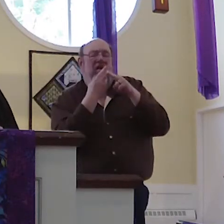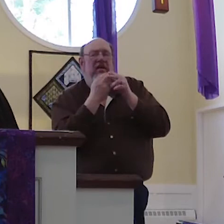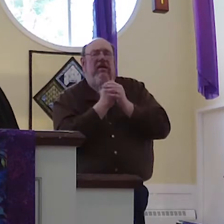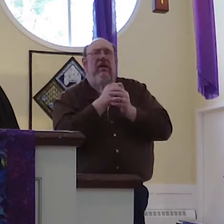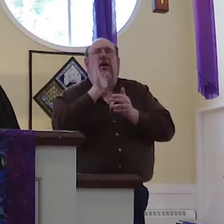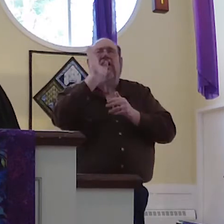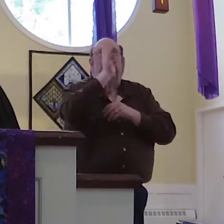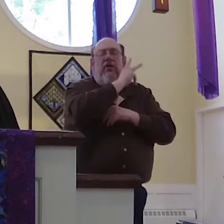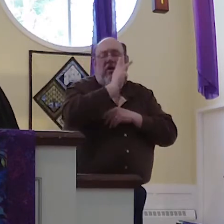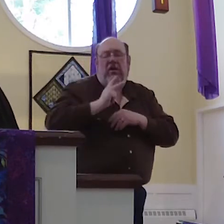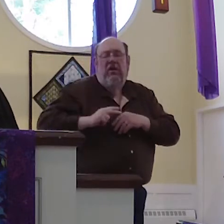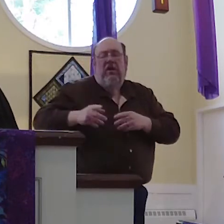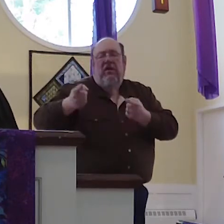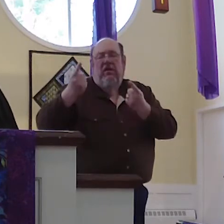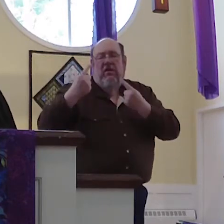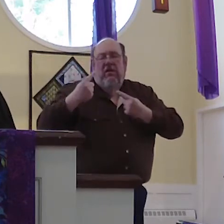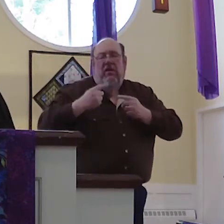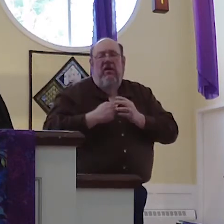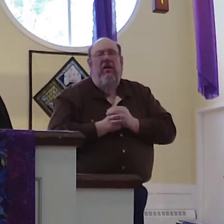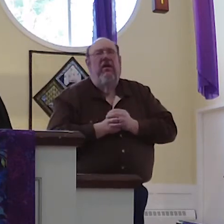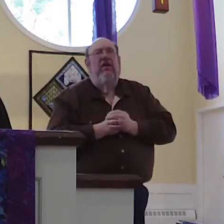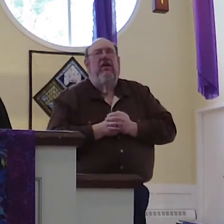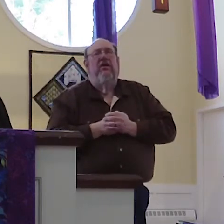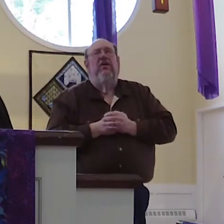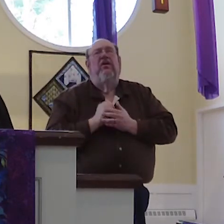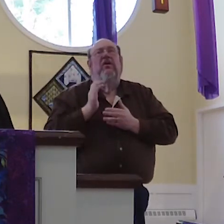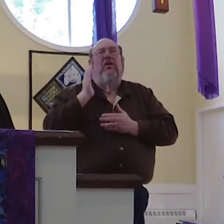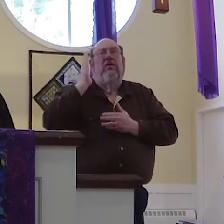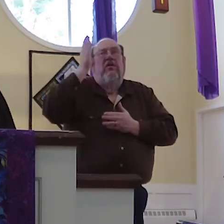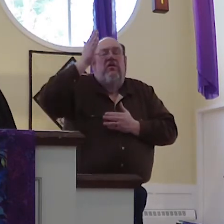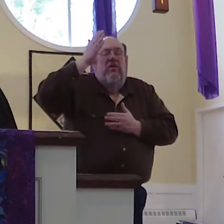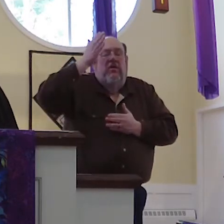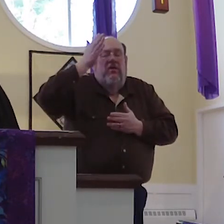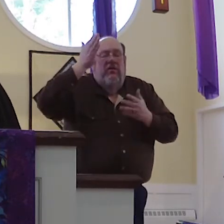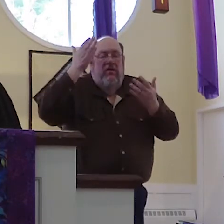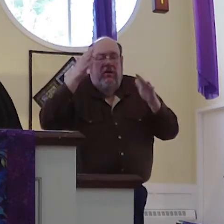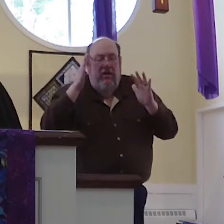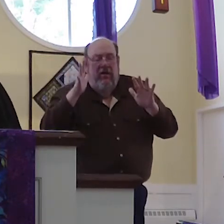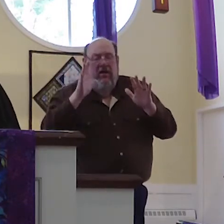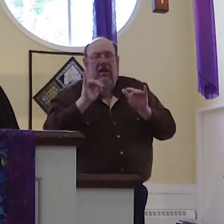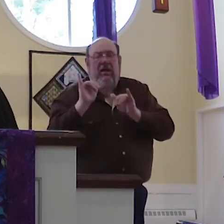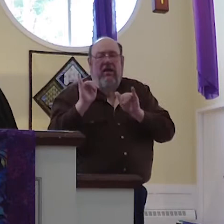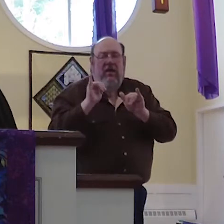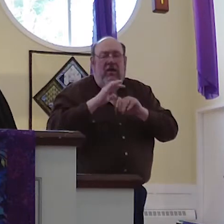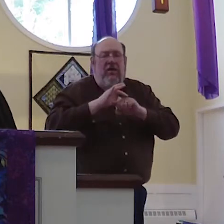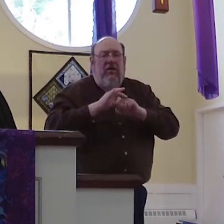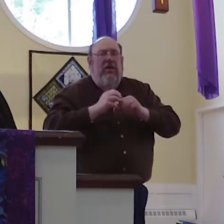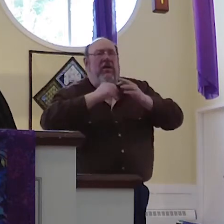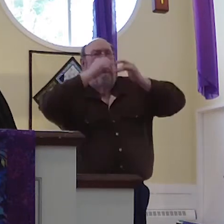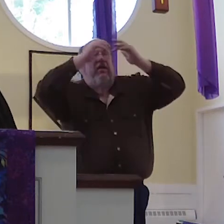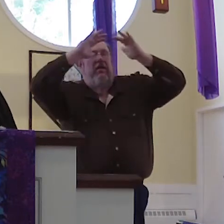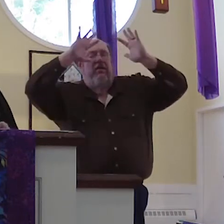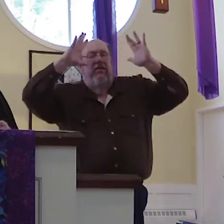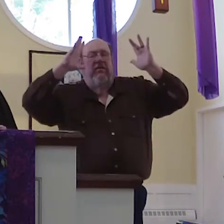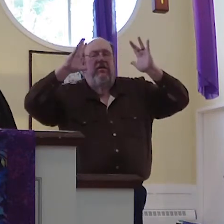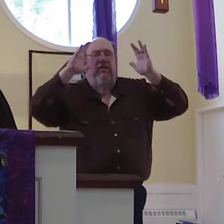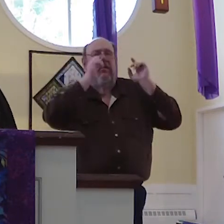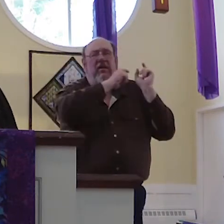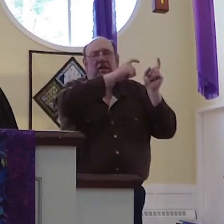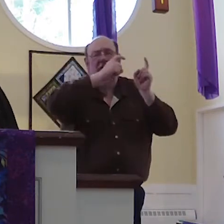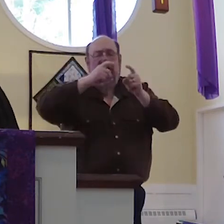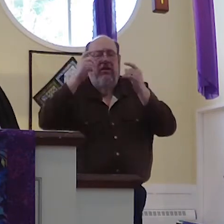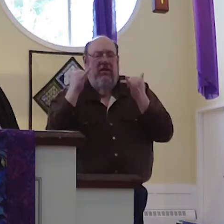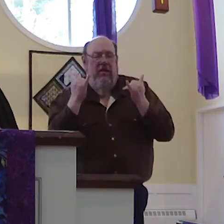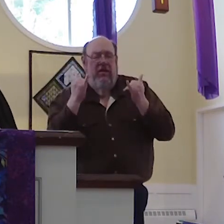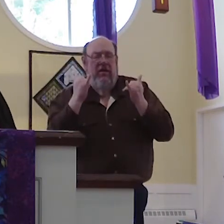Your kingdom come, your will be done on earth as it is in heaven. Give us this